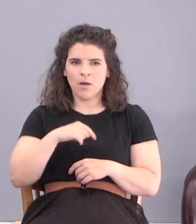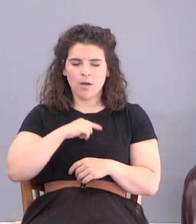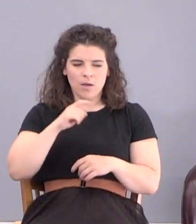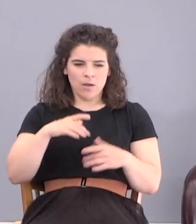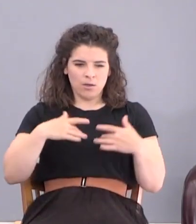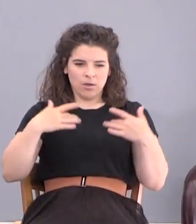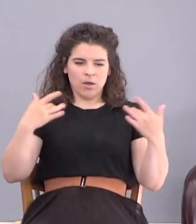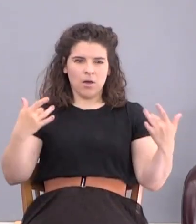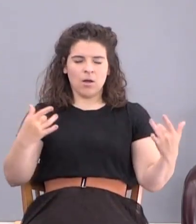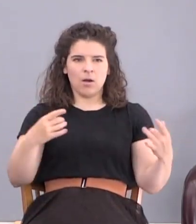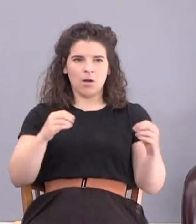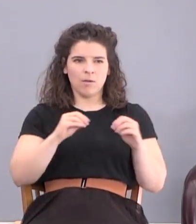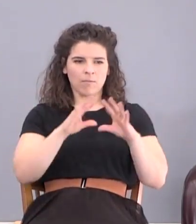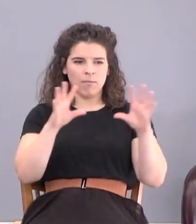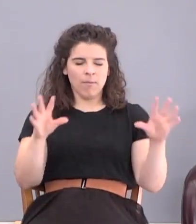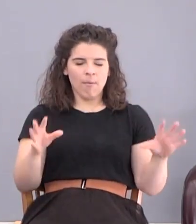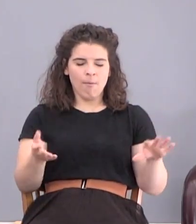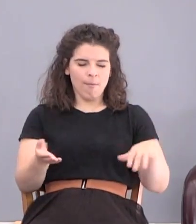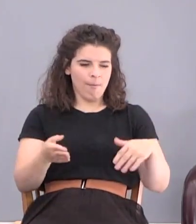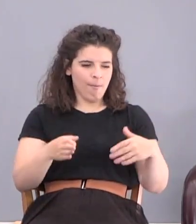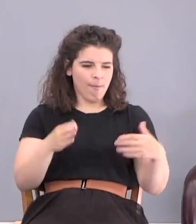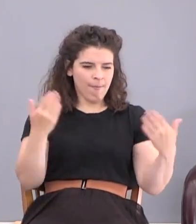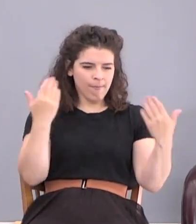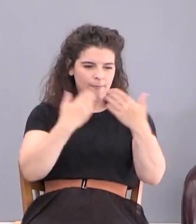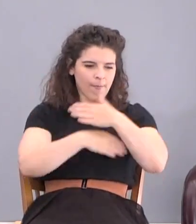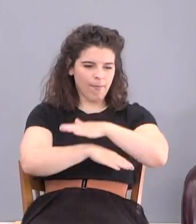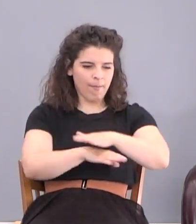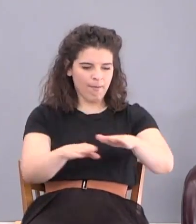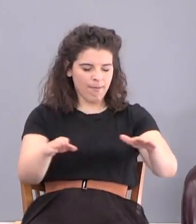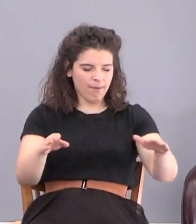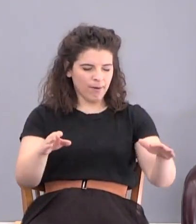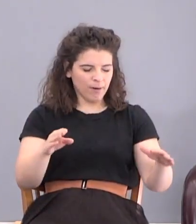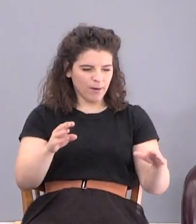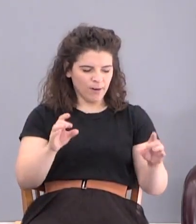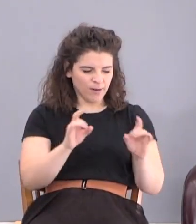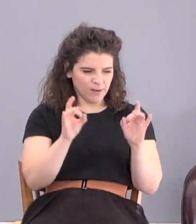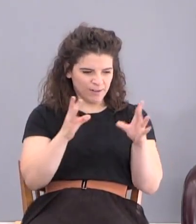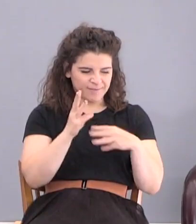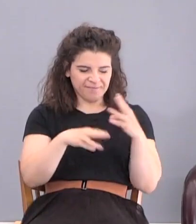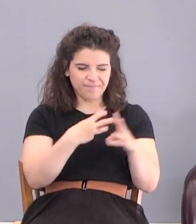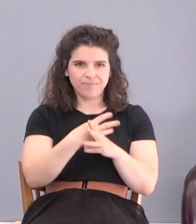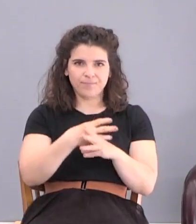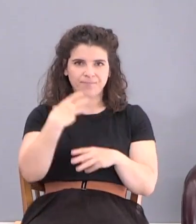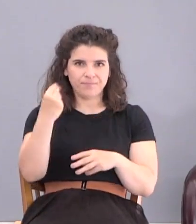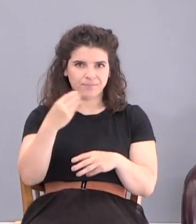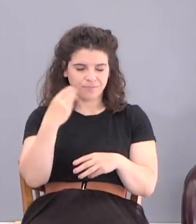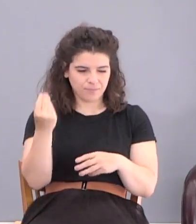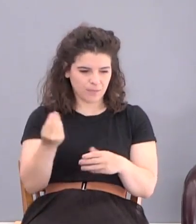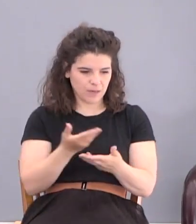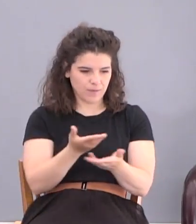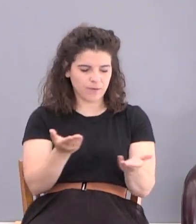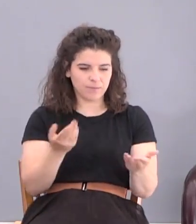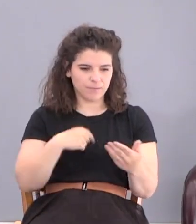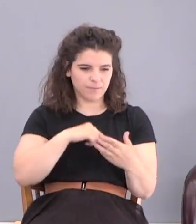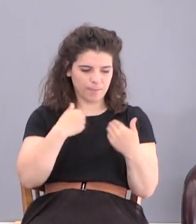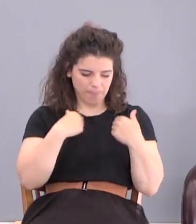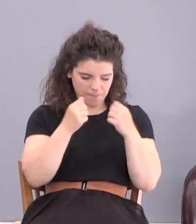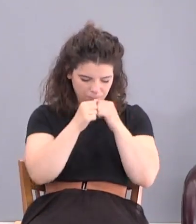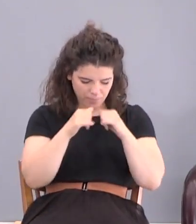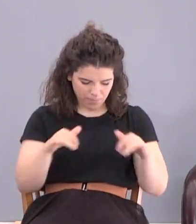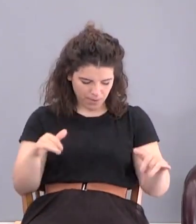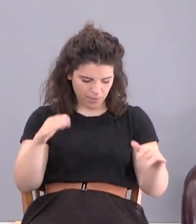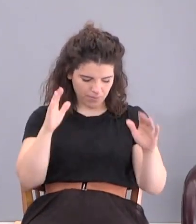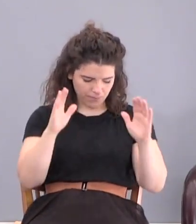shine as those lights to a dark and crooked world around us. We have the power and the excellency of God in us. We